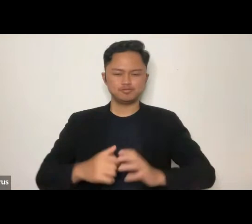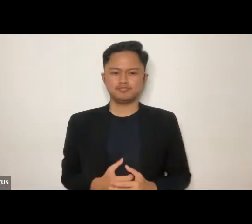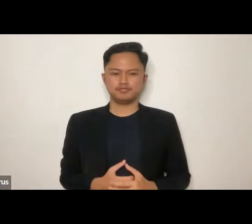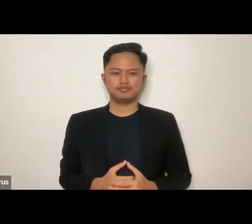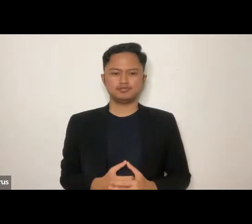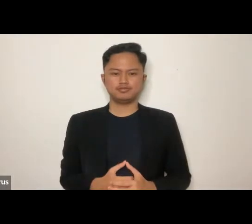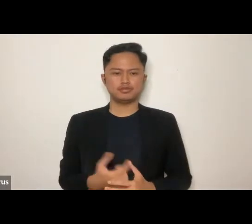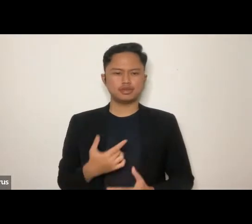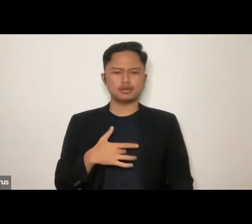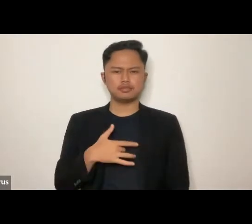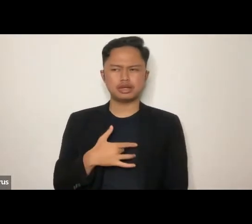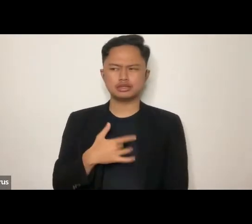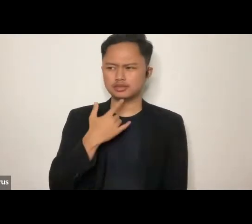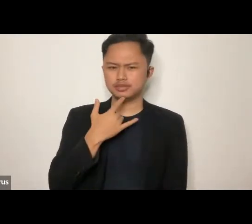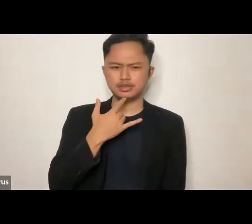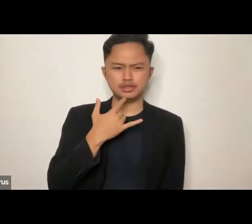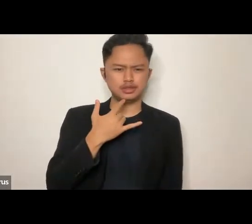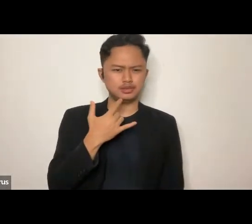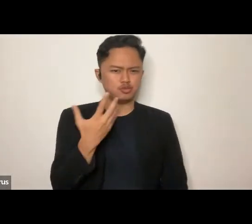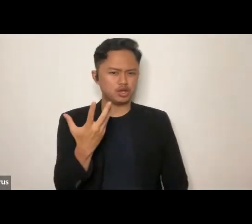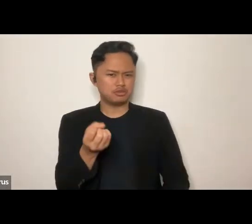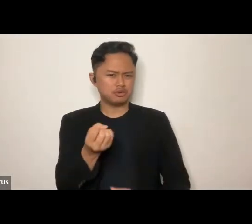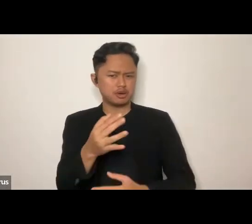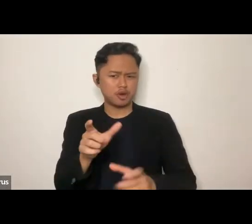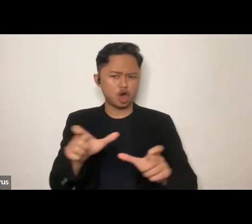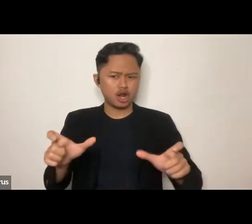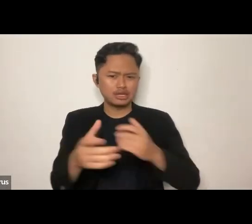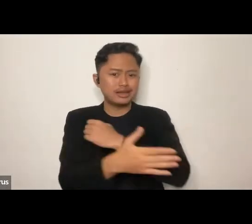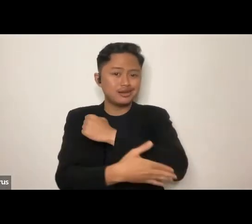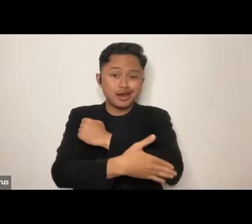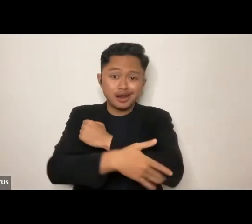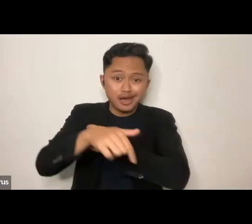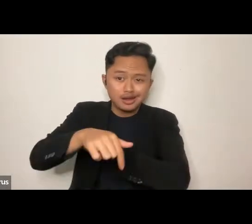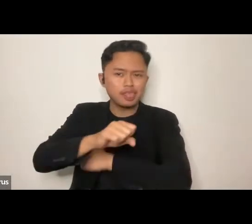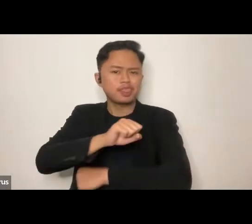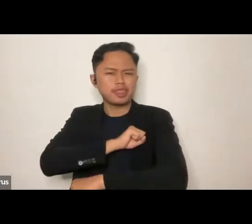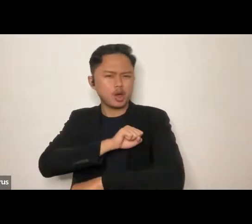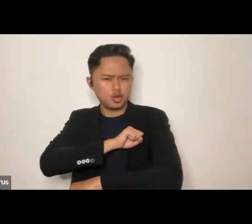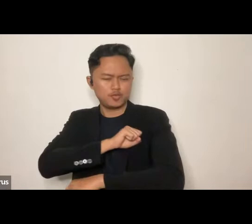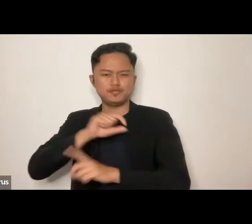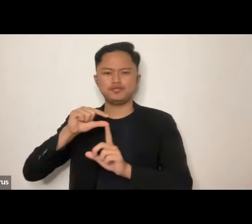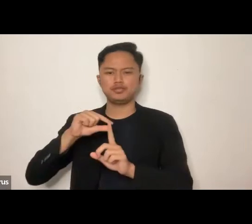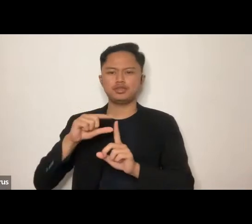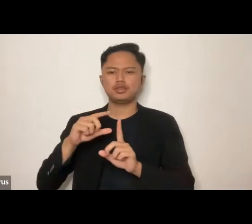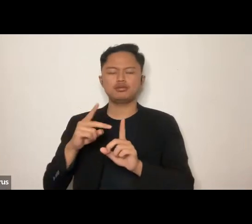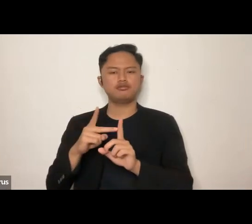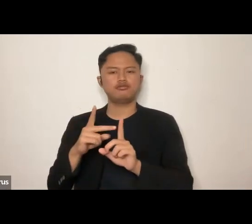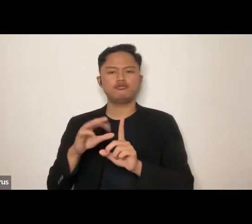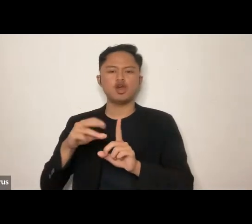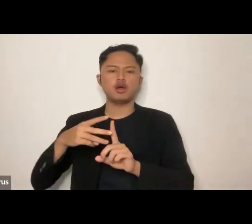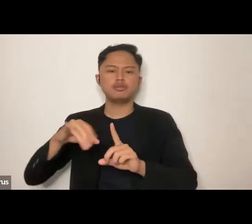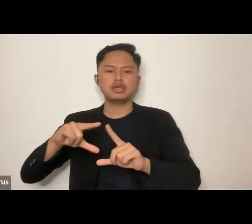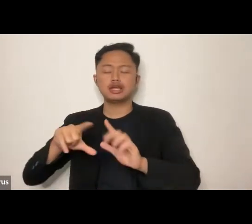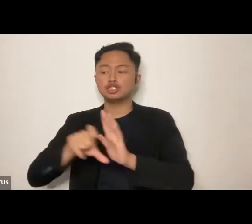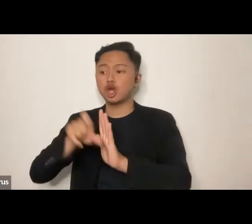phobia, I think, for the state. For us to express our